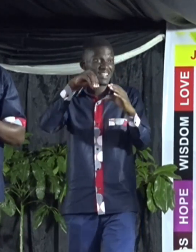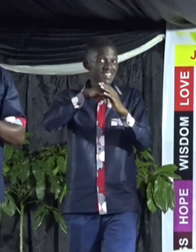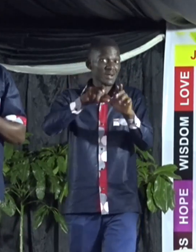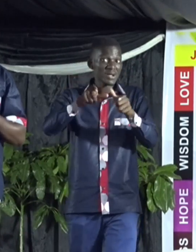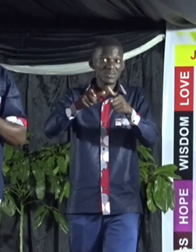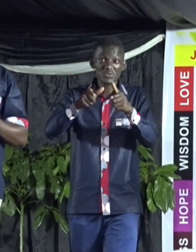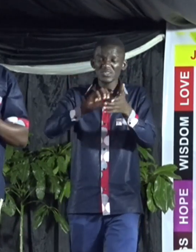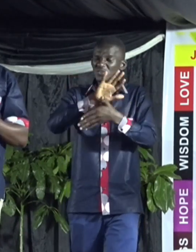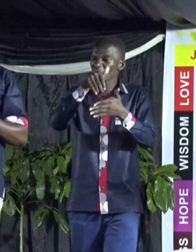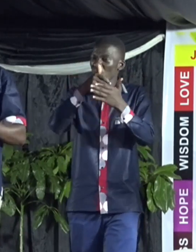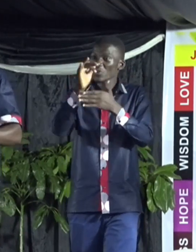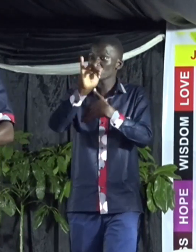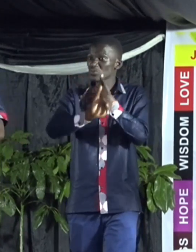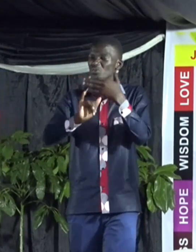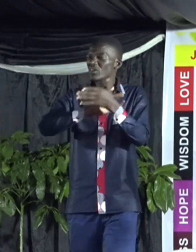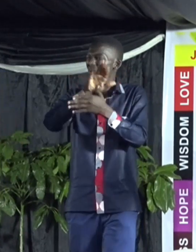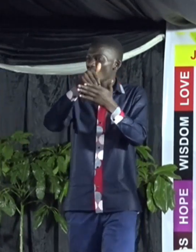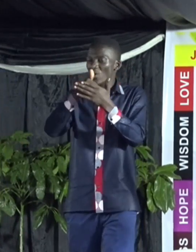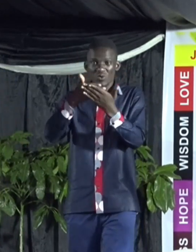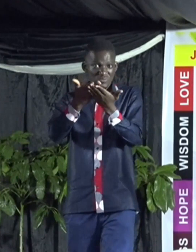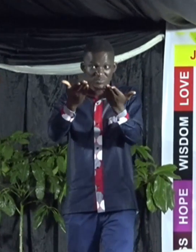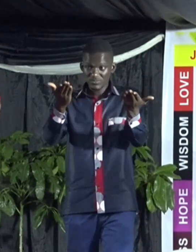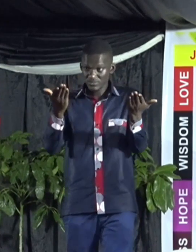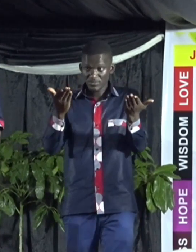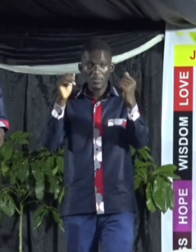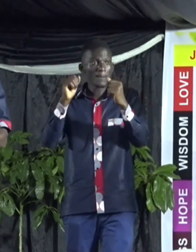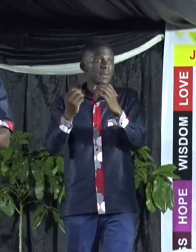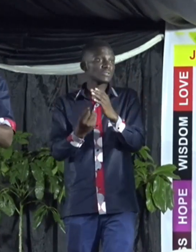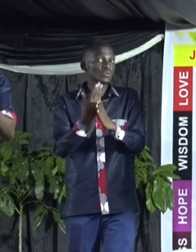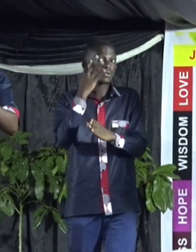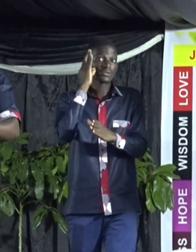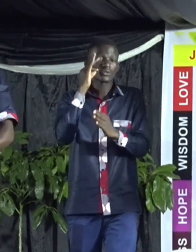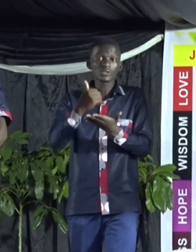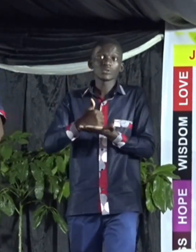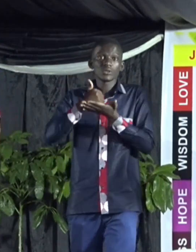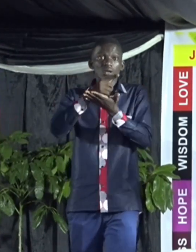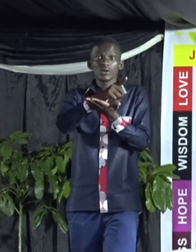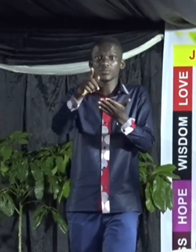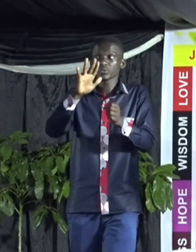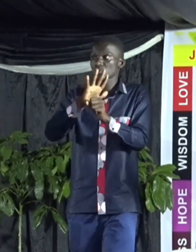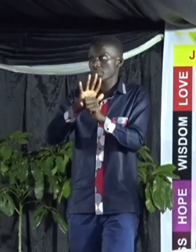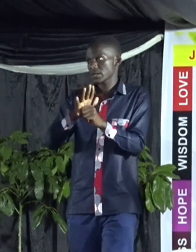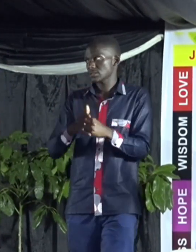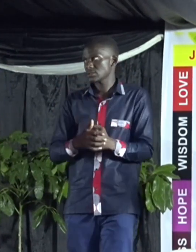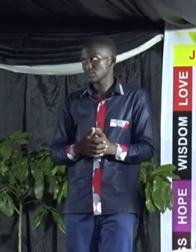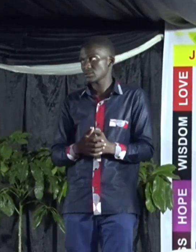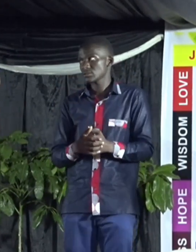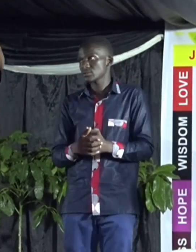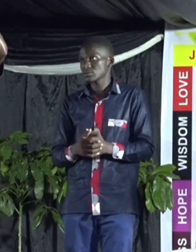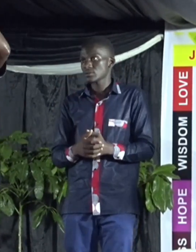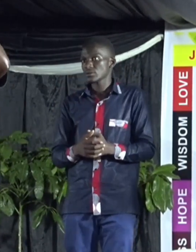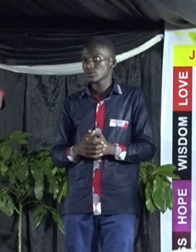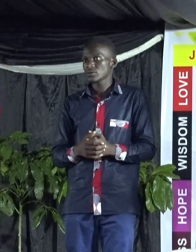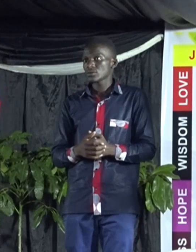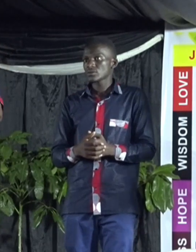wona woli. All of you on whatever media channel that you tuvale are following. Tubale bibala bino bijja tuyamba nyo. Please let us bear these fruits they are going to. Obulokole